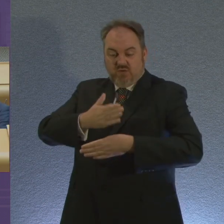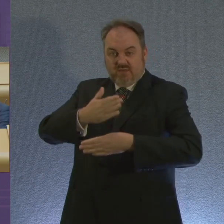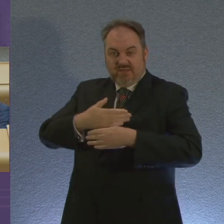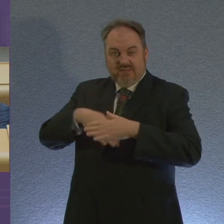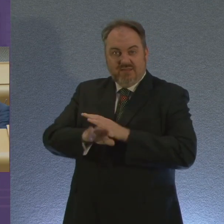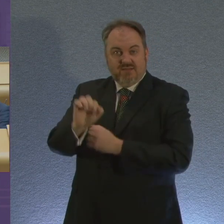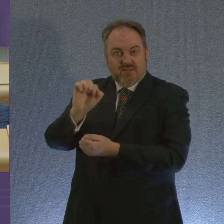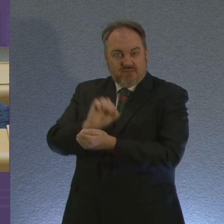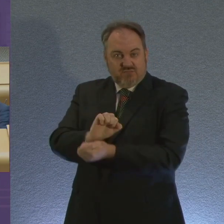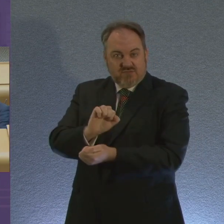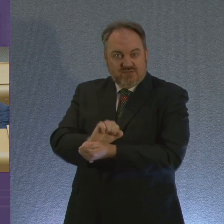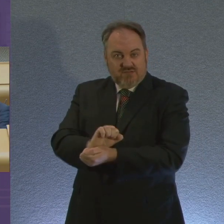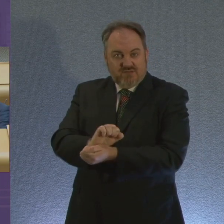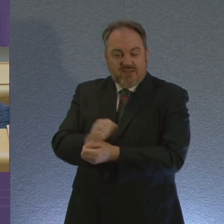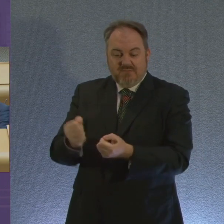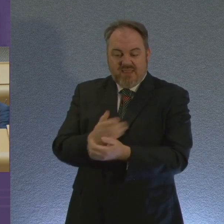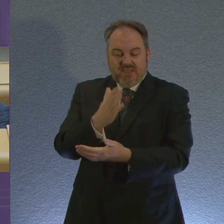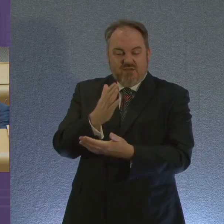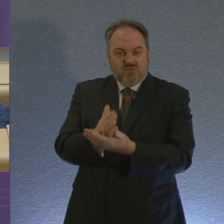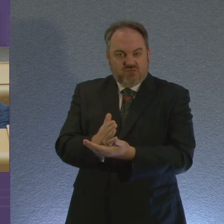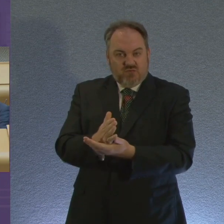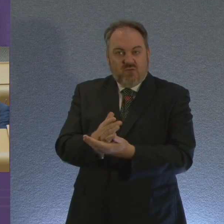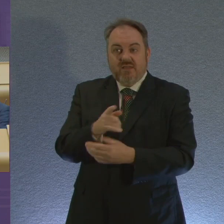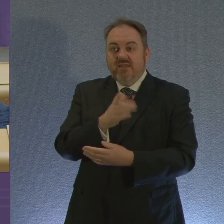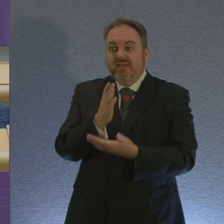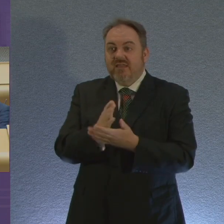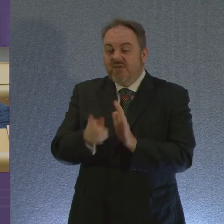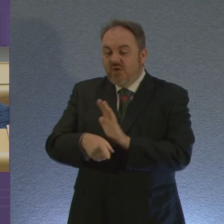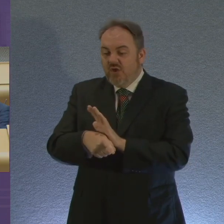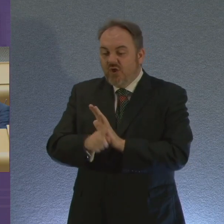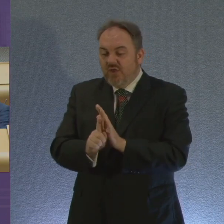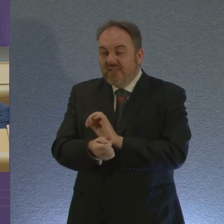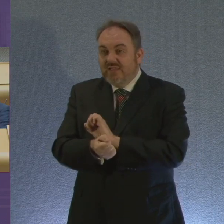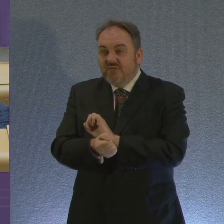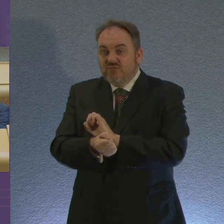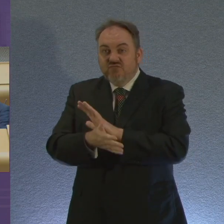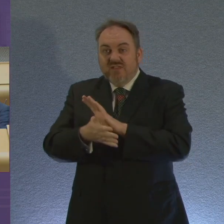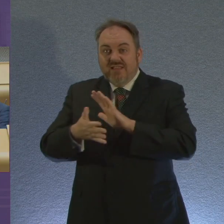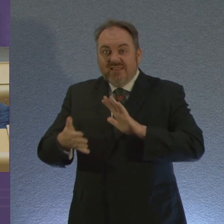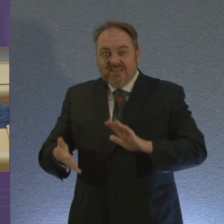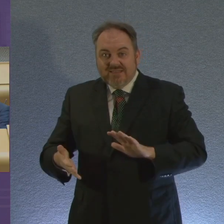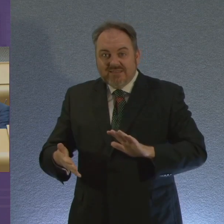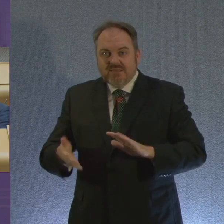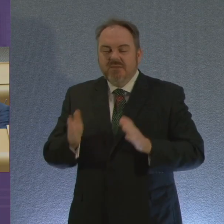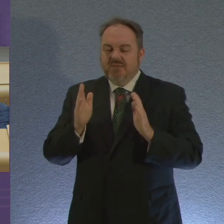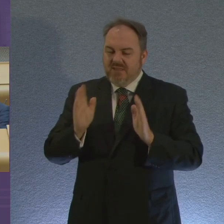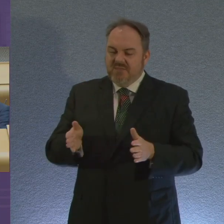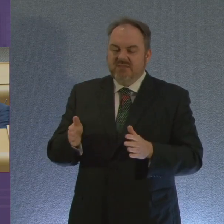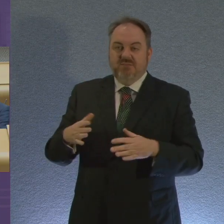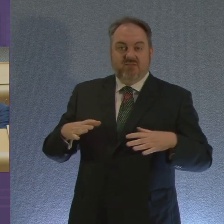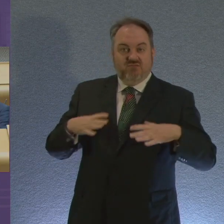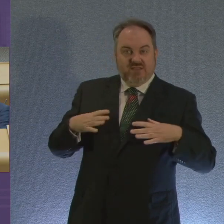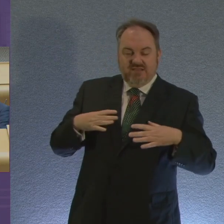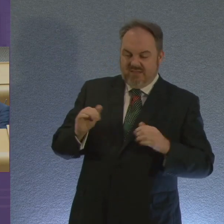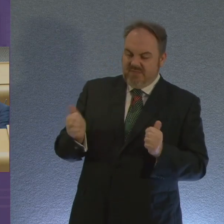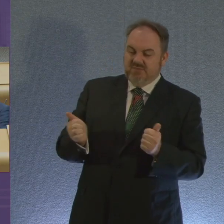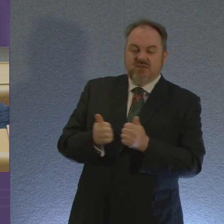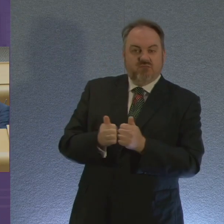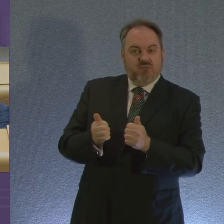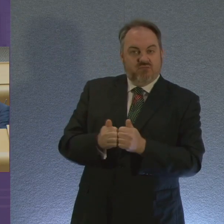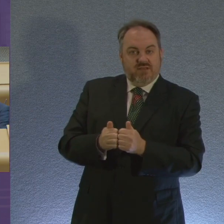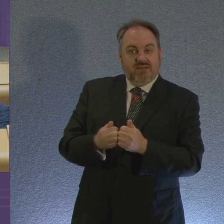releasing criminals before they're ready. And that means once released, any breach of home detention or any other condition must be detected and